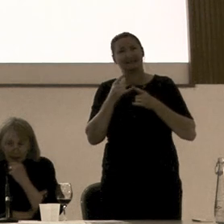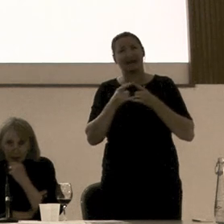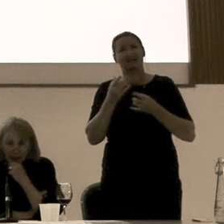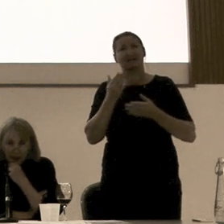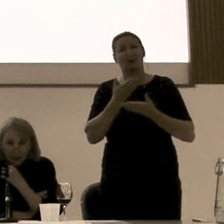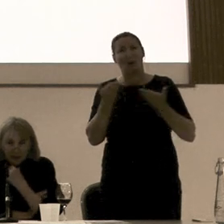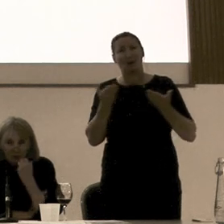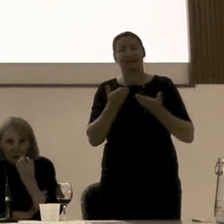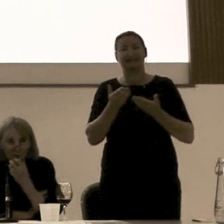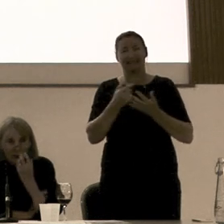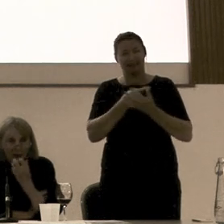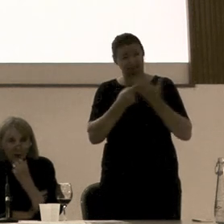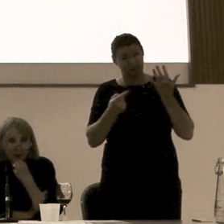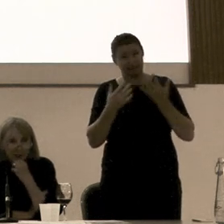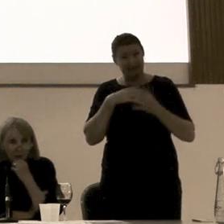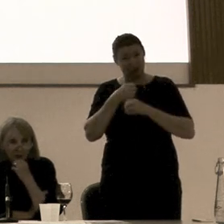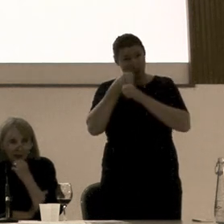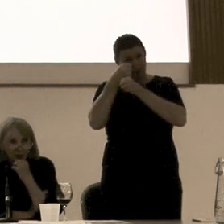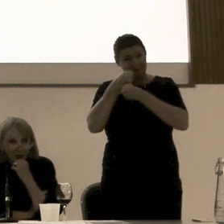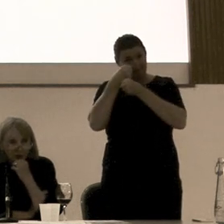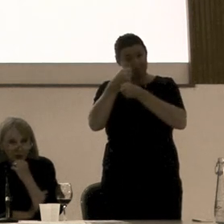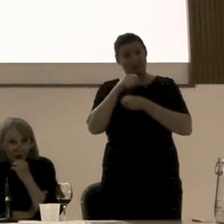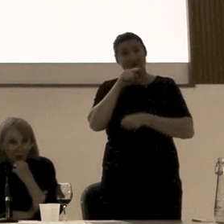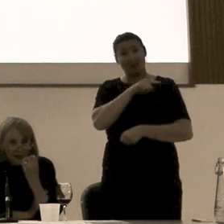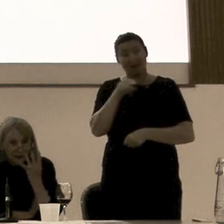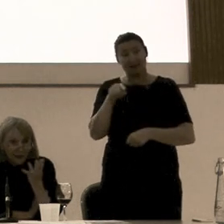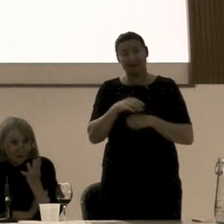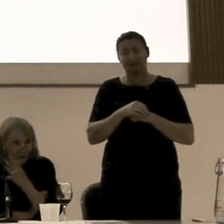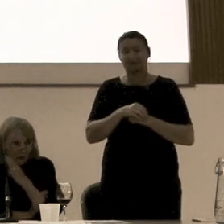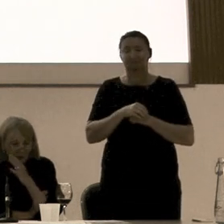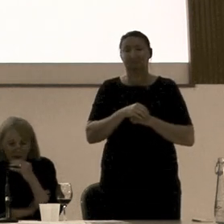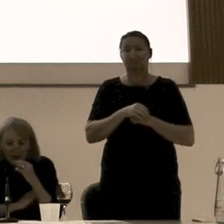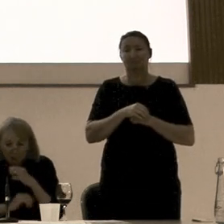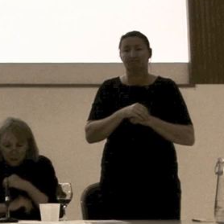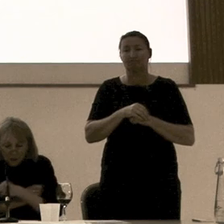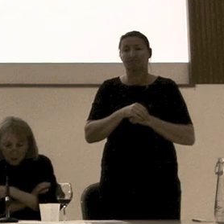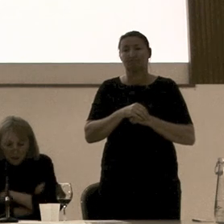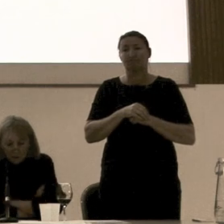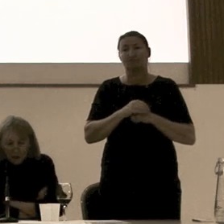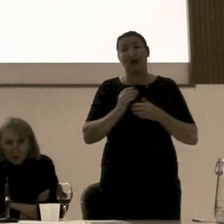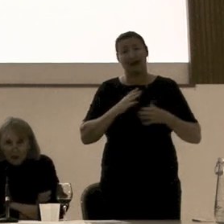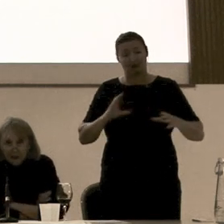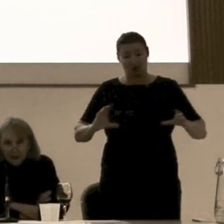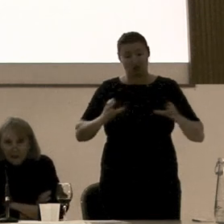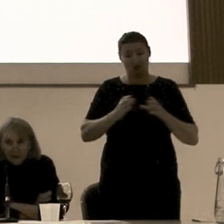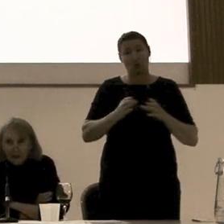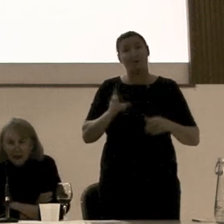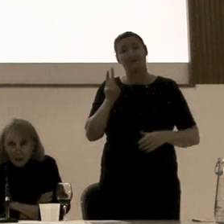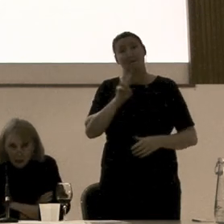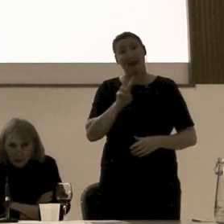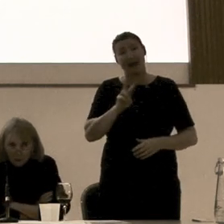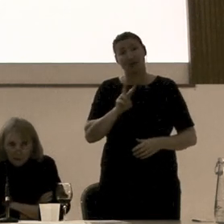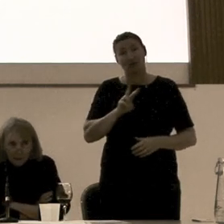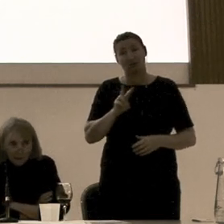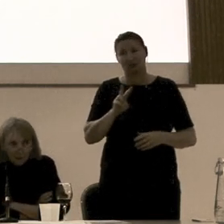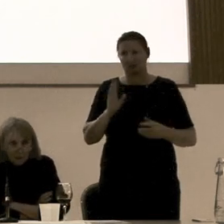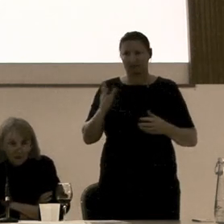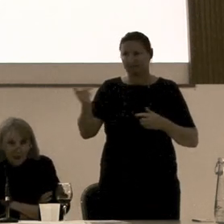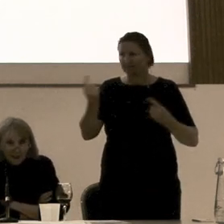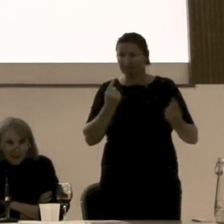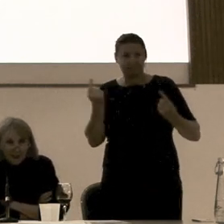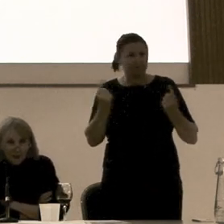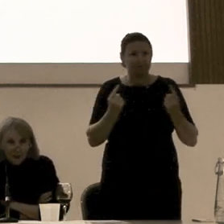And as a group of parents with young children who had the lots of labels, we worked together with our